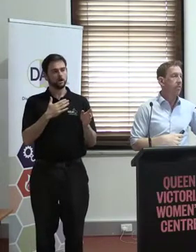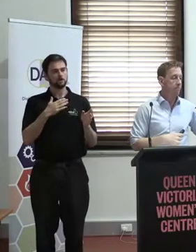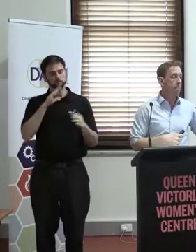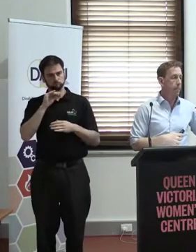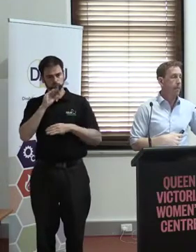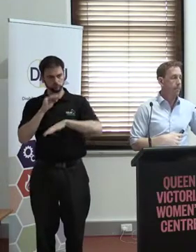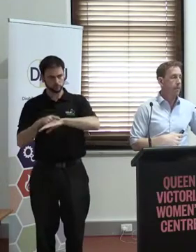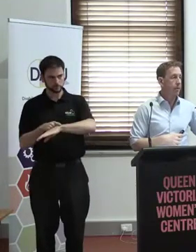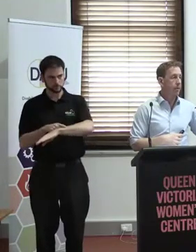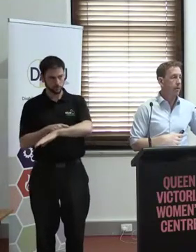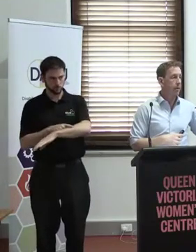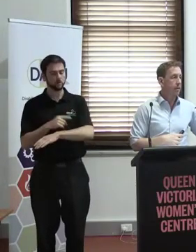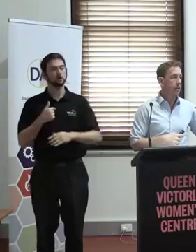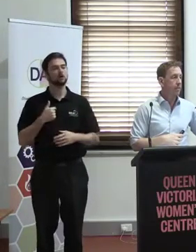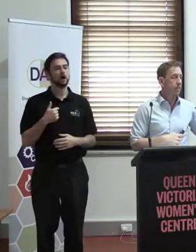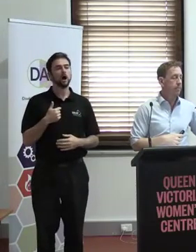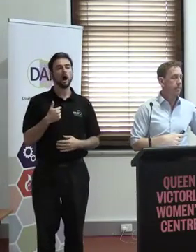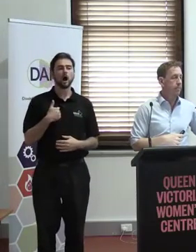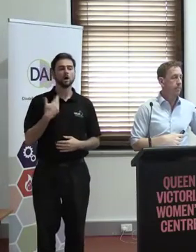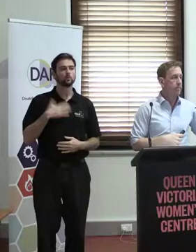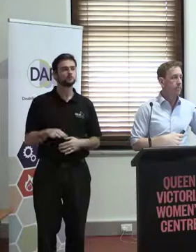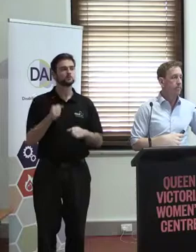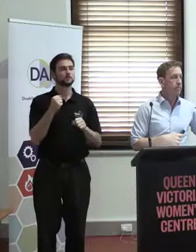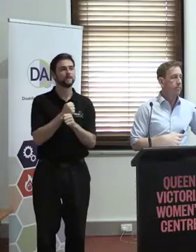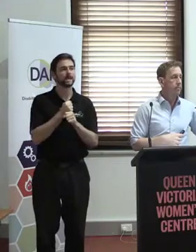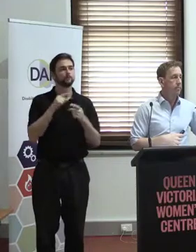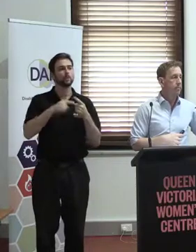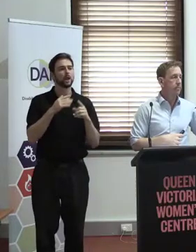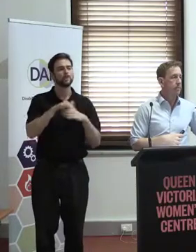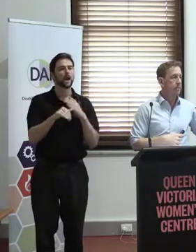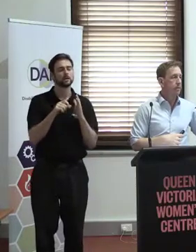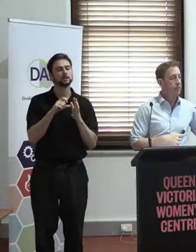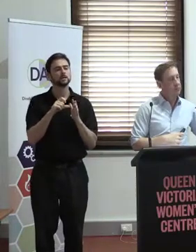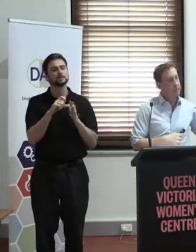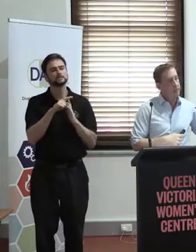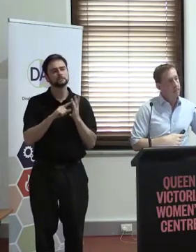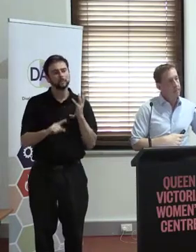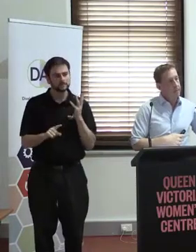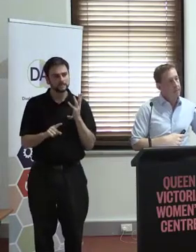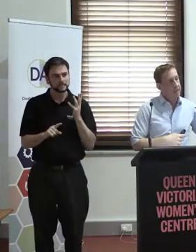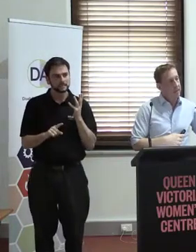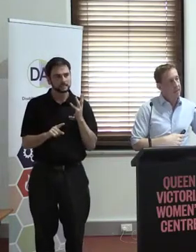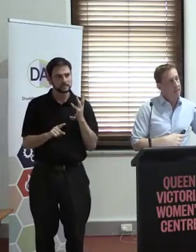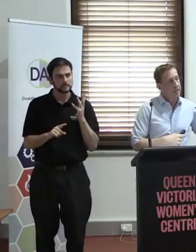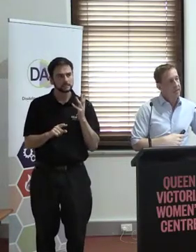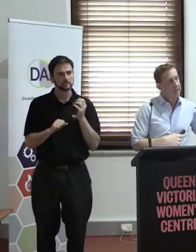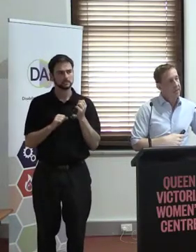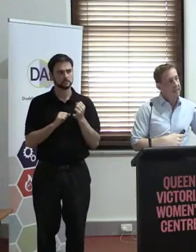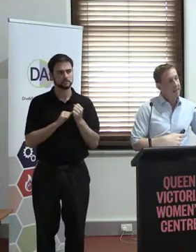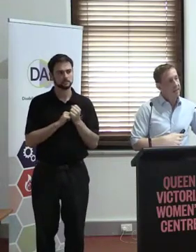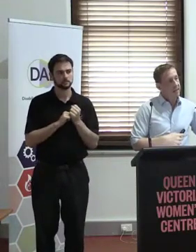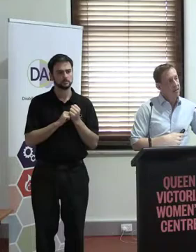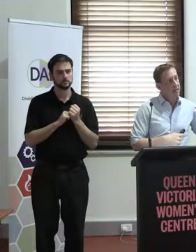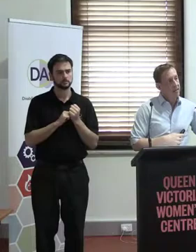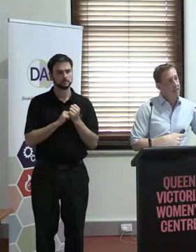data collection. You were talking before about the fact that